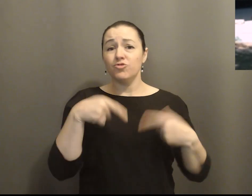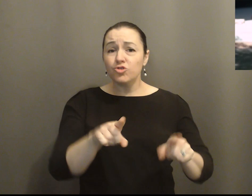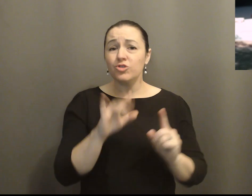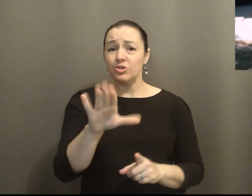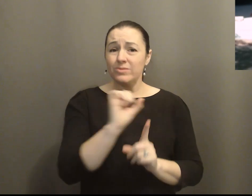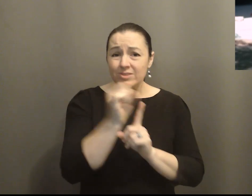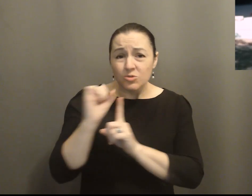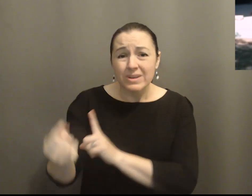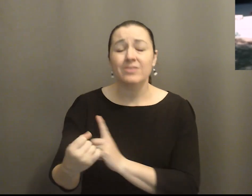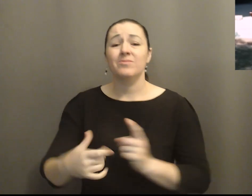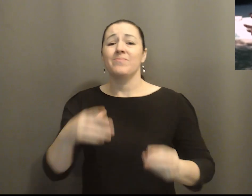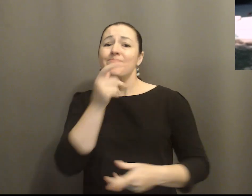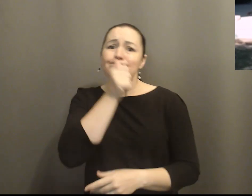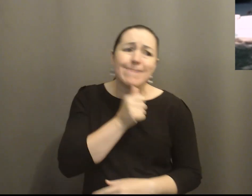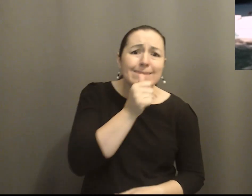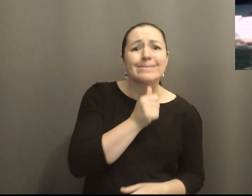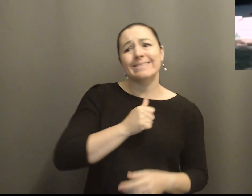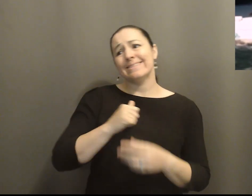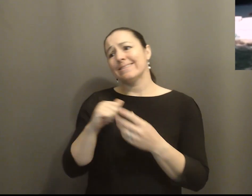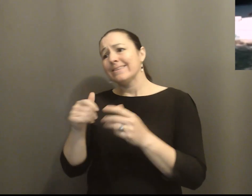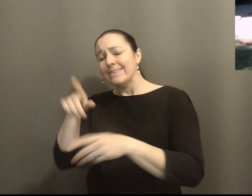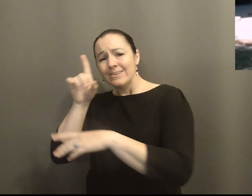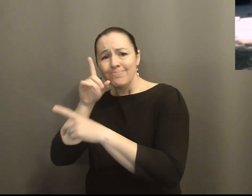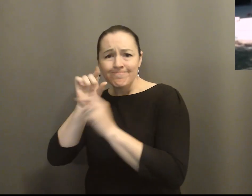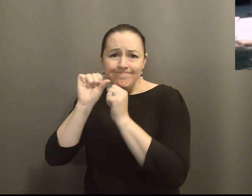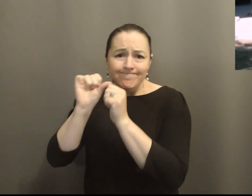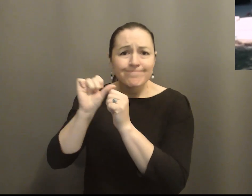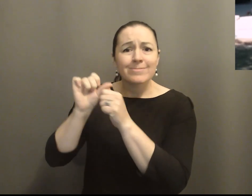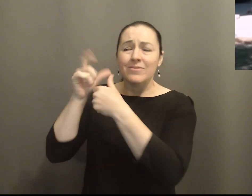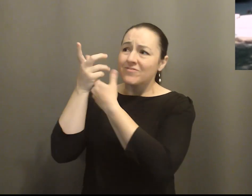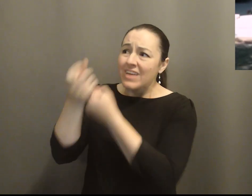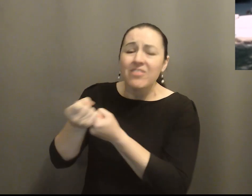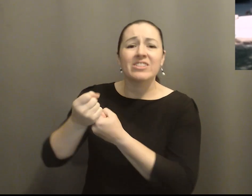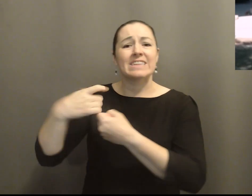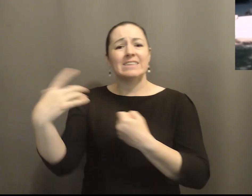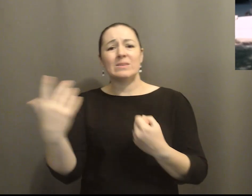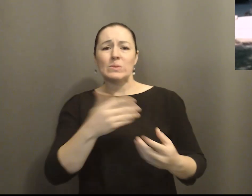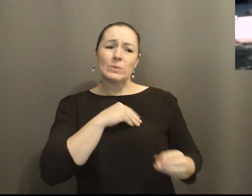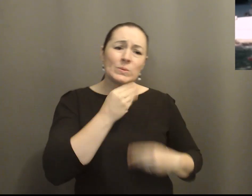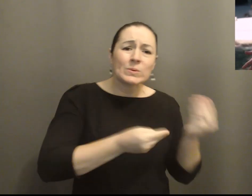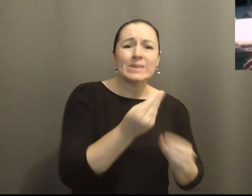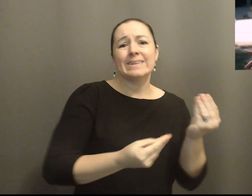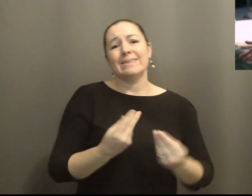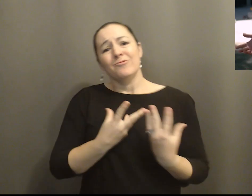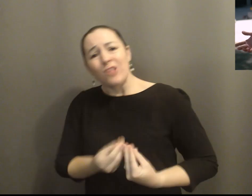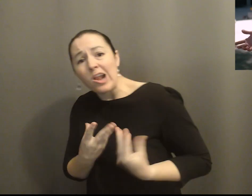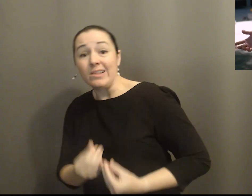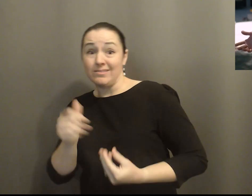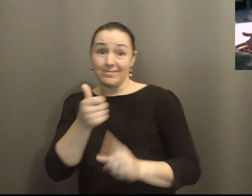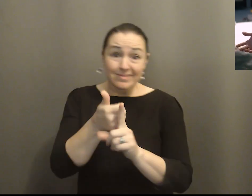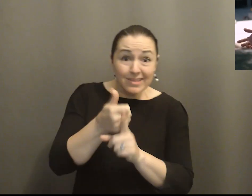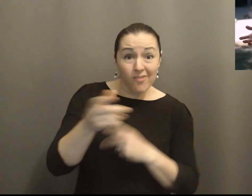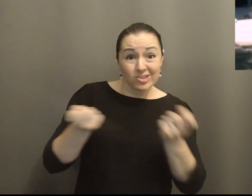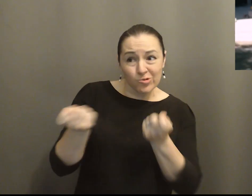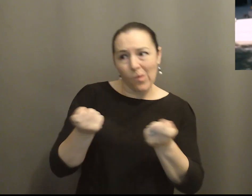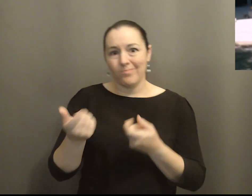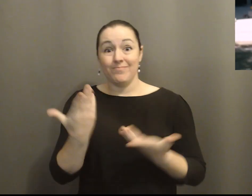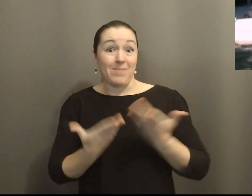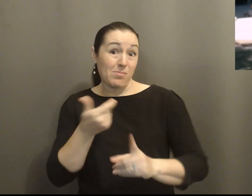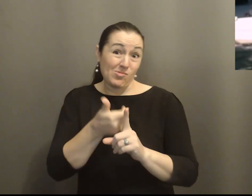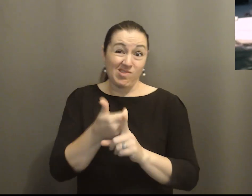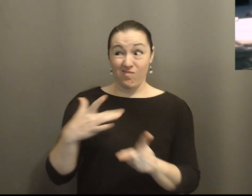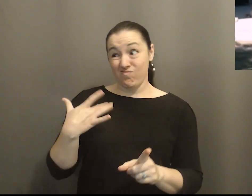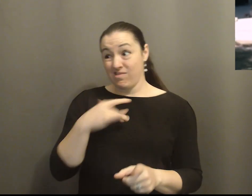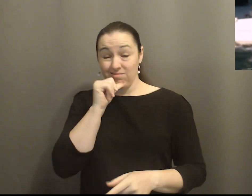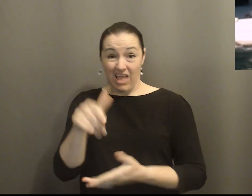with your kids, faithfulness, goodness, gentleness, or self-control? Or maybe you just aren't kind with some people around you. Any